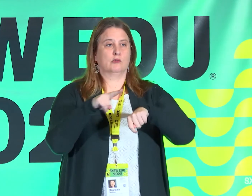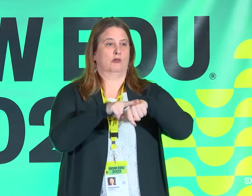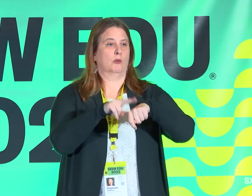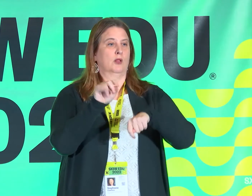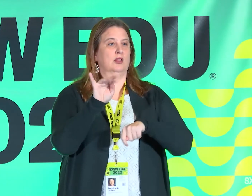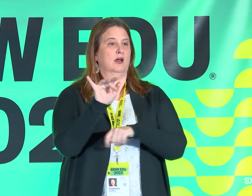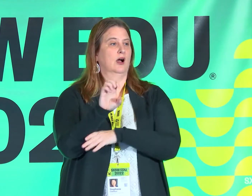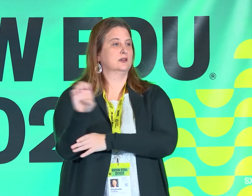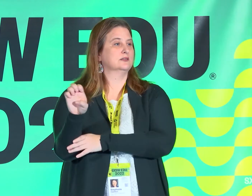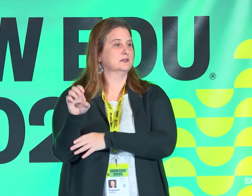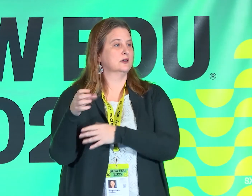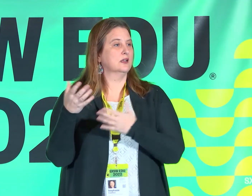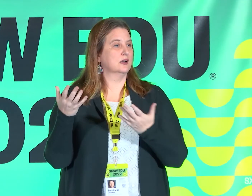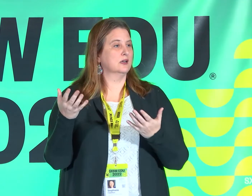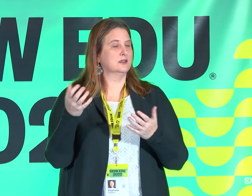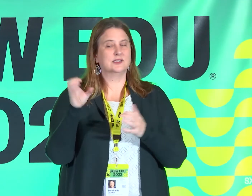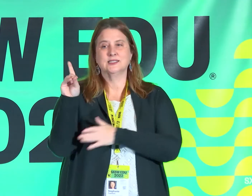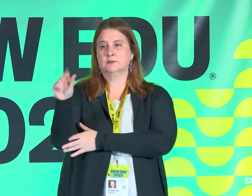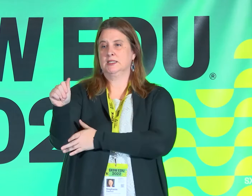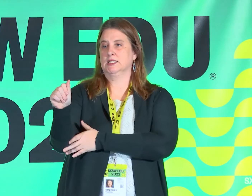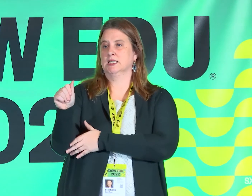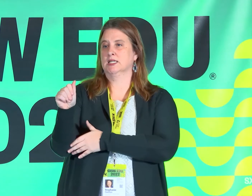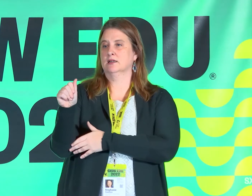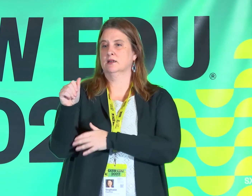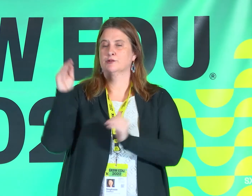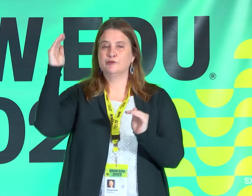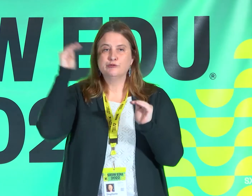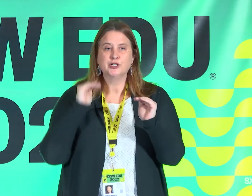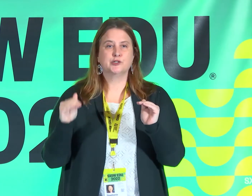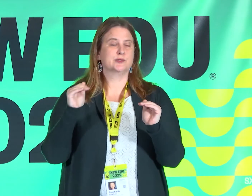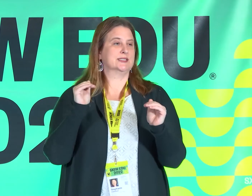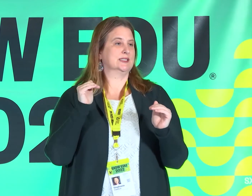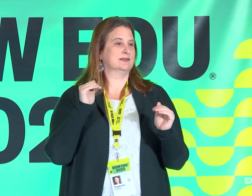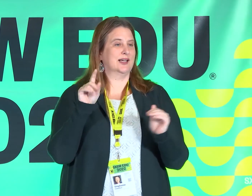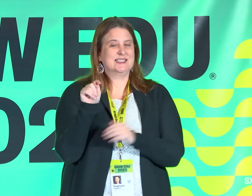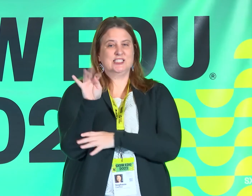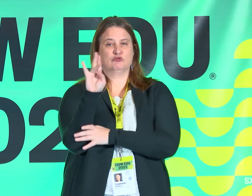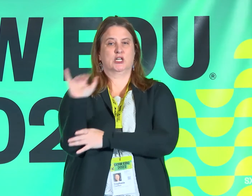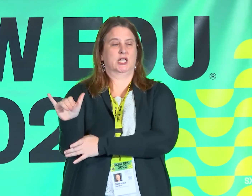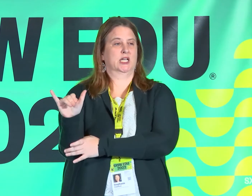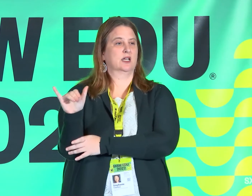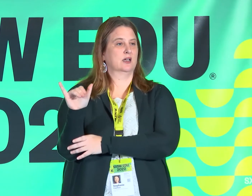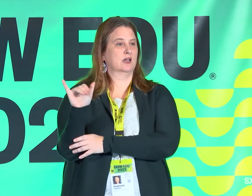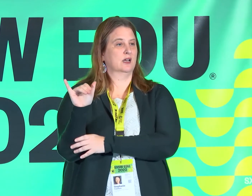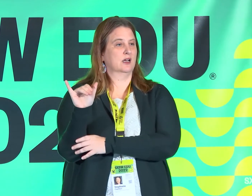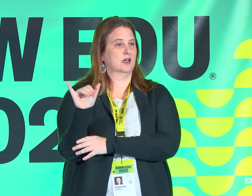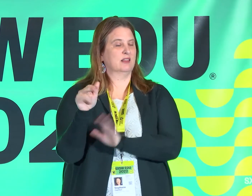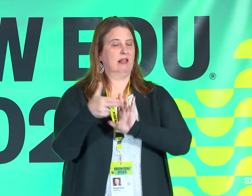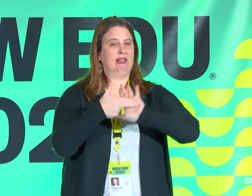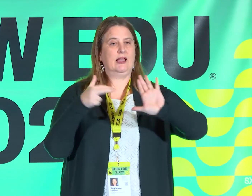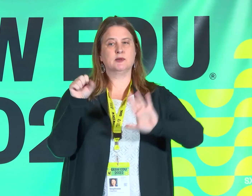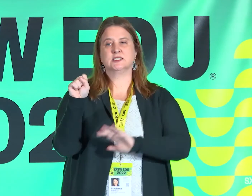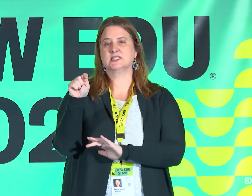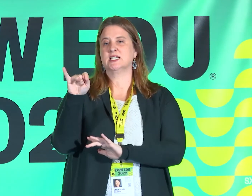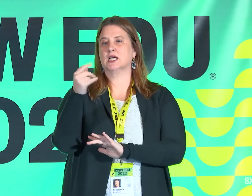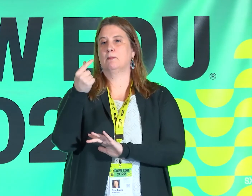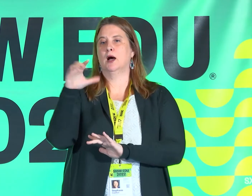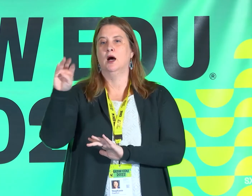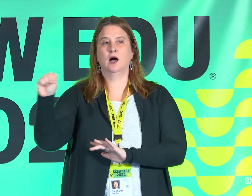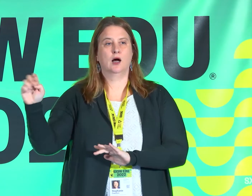try to normalize this. And disabilities, reducing those gaps and lowering that tyranny